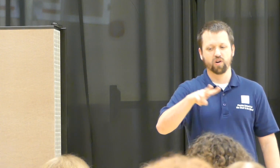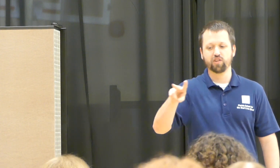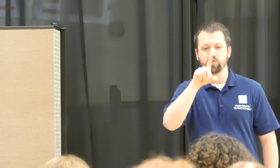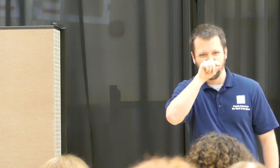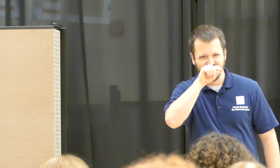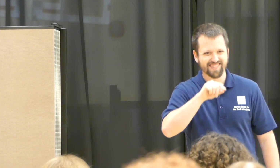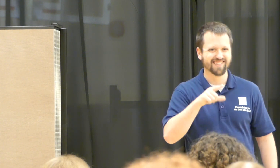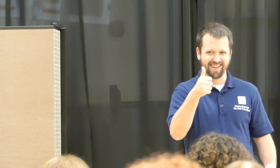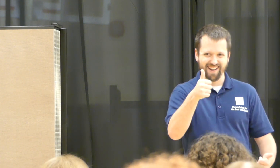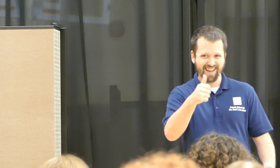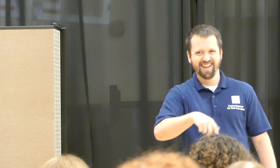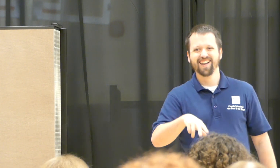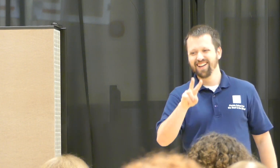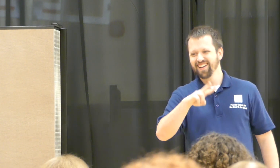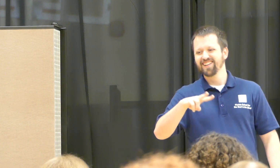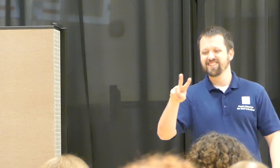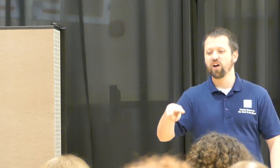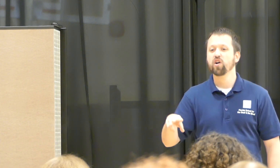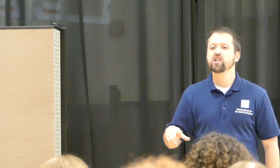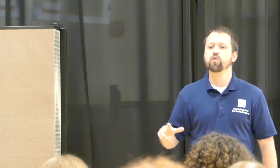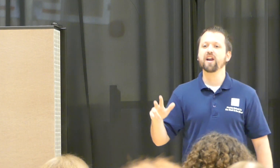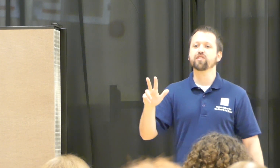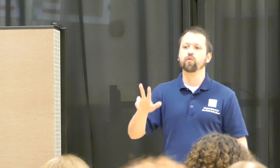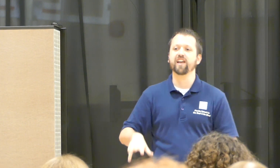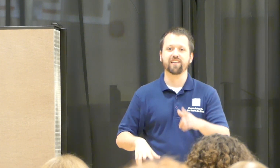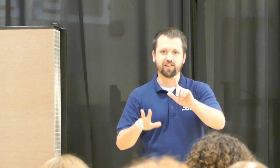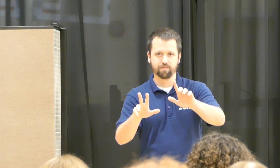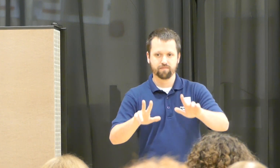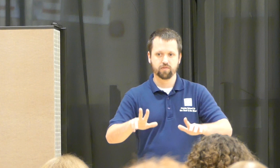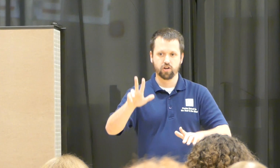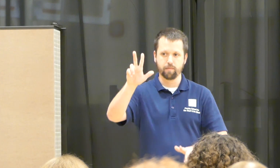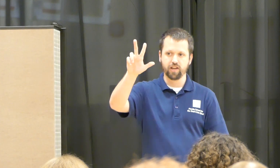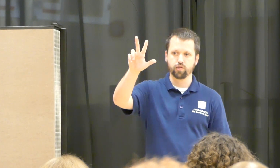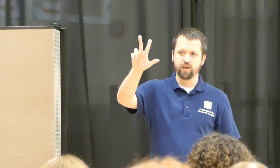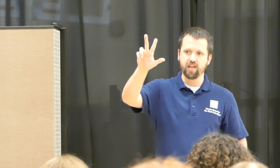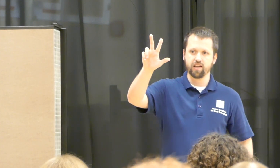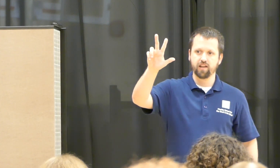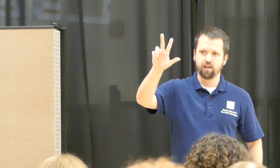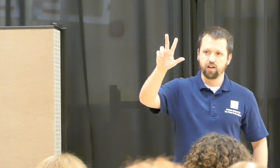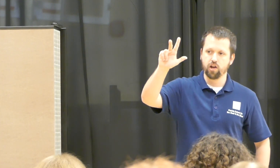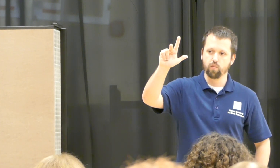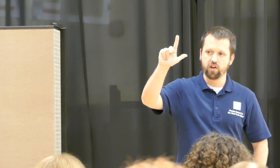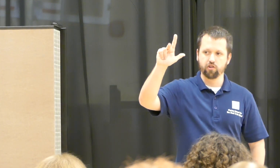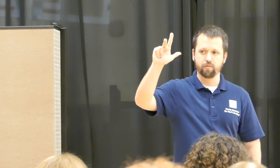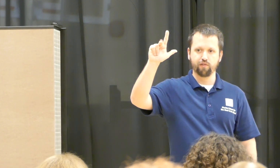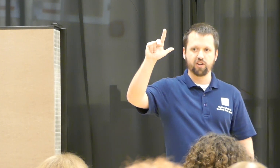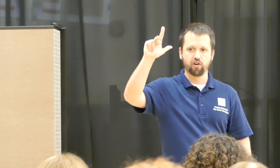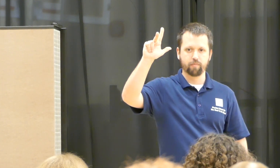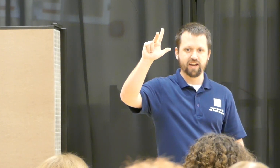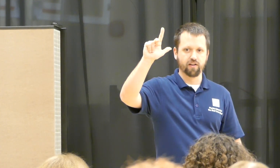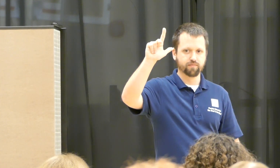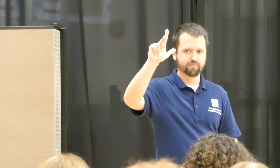22 chickens. So 23, you're going to make a 3. You're going to wiggle your middle finger up and down.